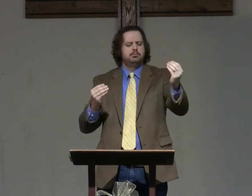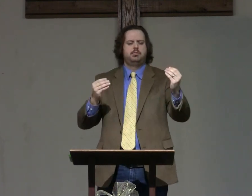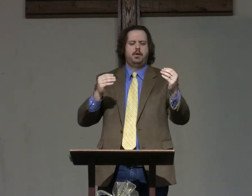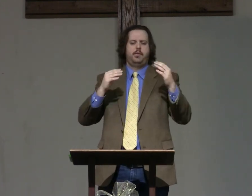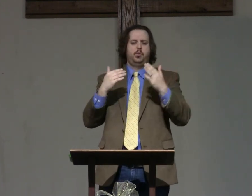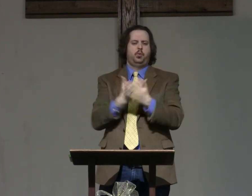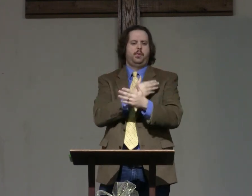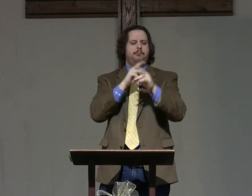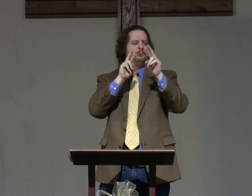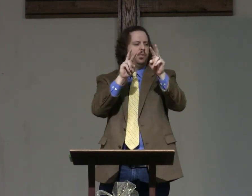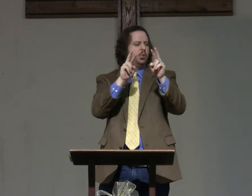equal.